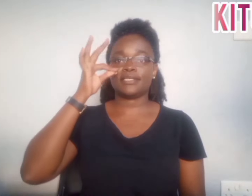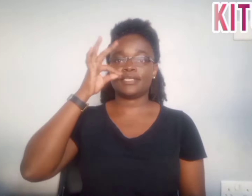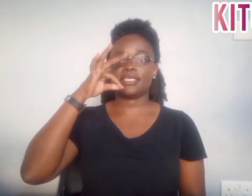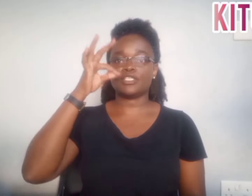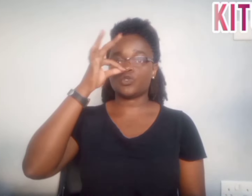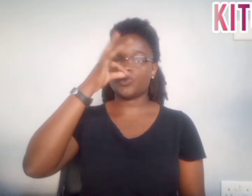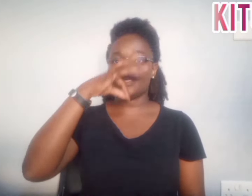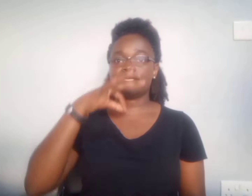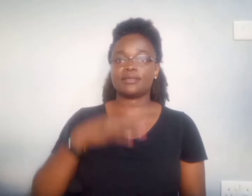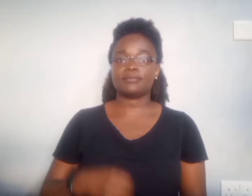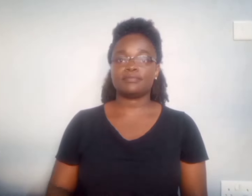Kitui.